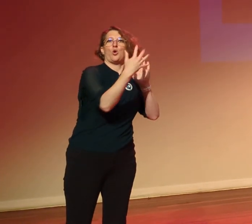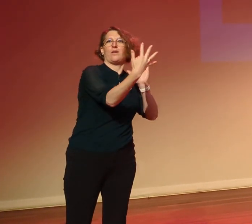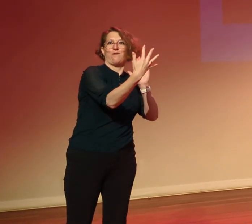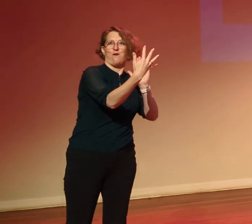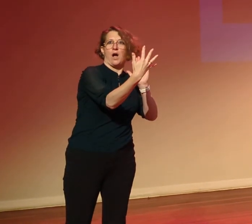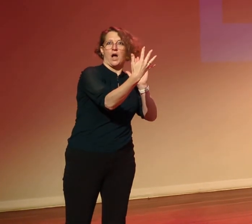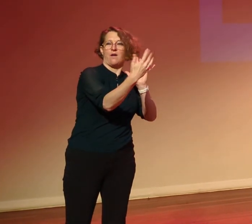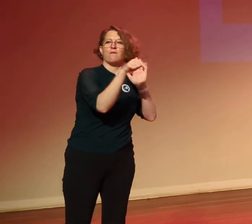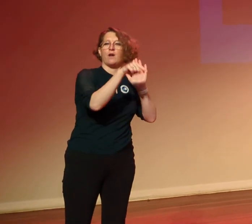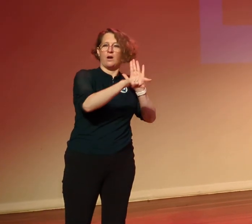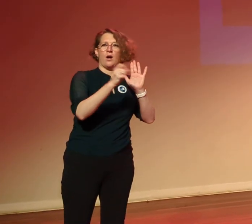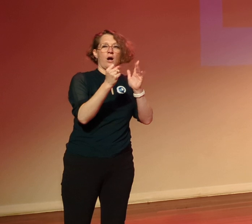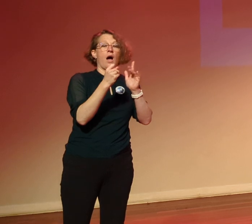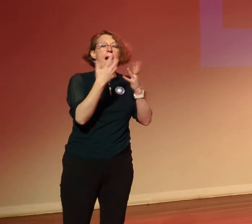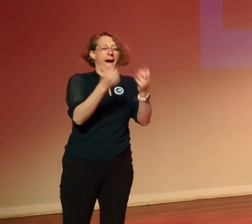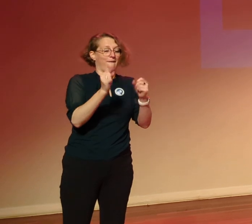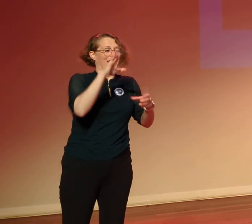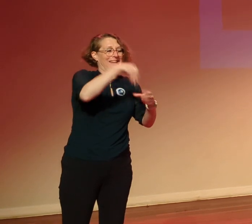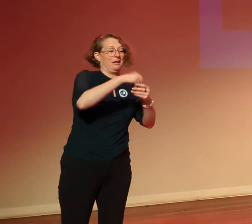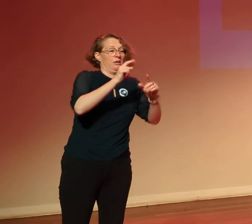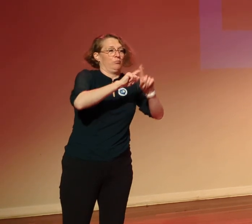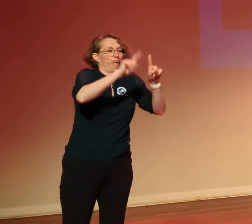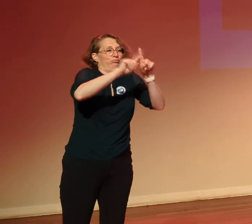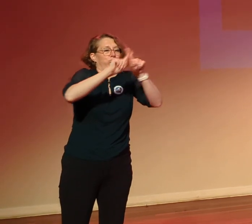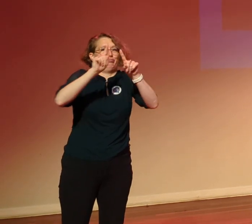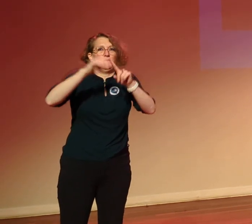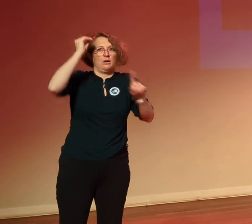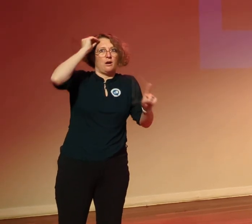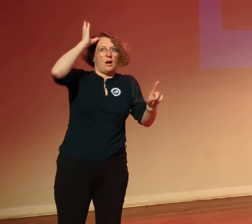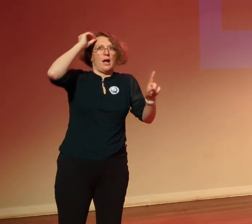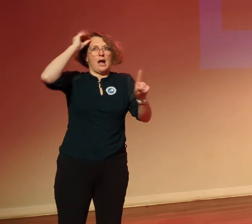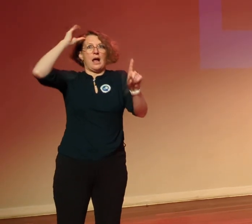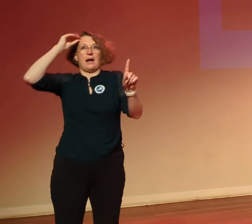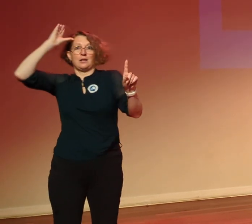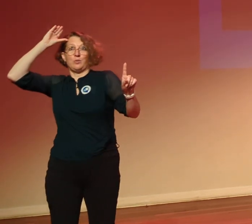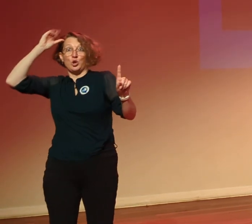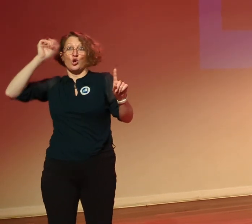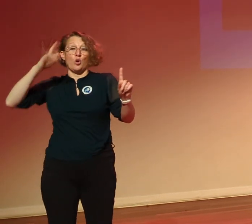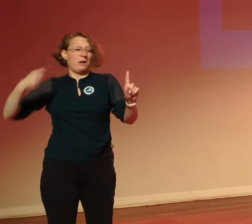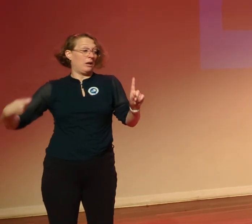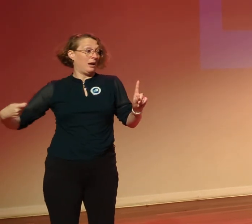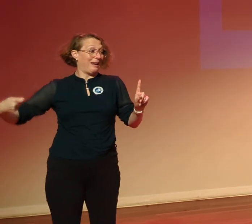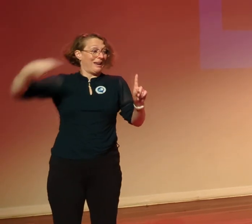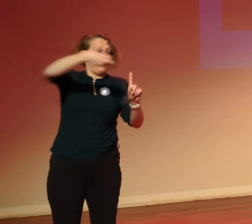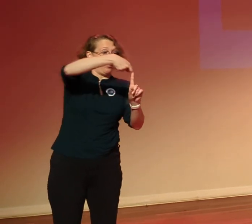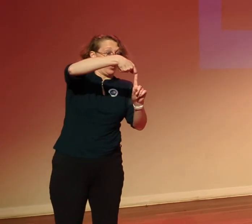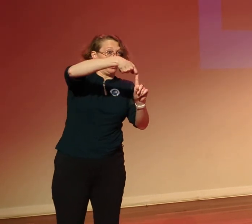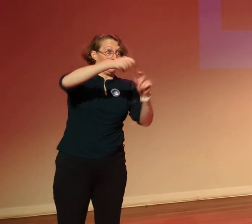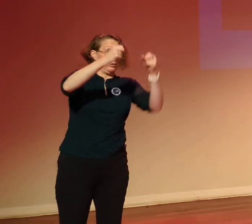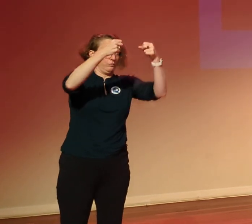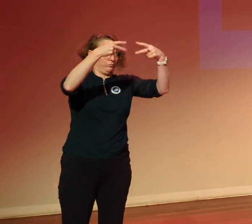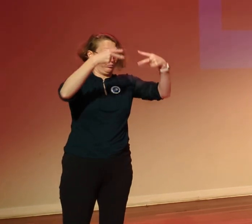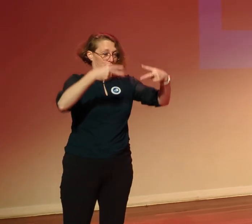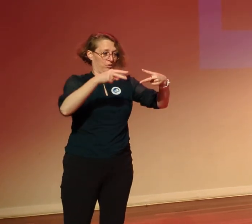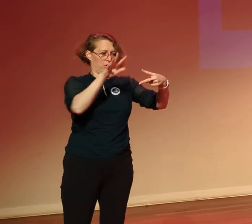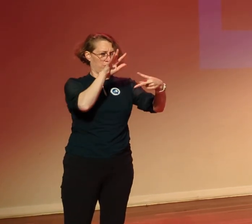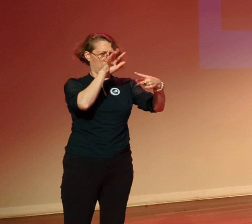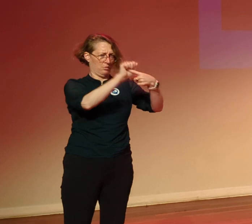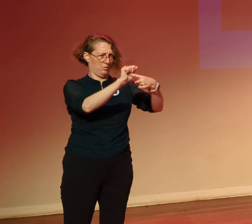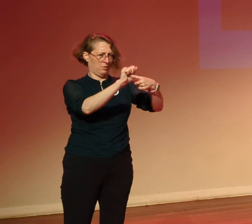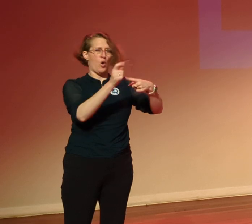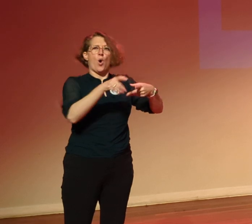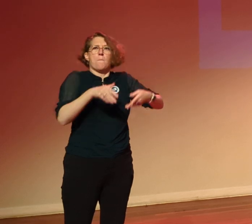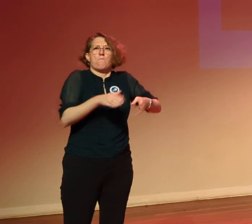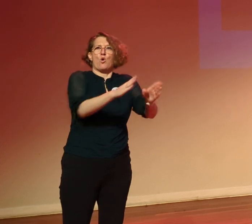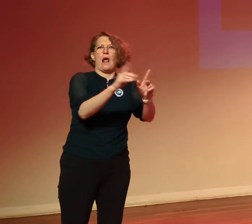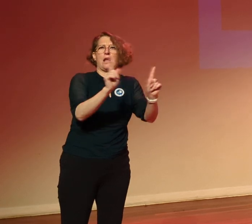a multiplicity of experts, which means that when an input is sent up, it detects what the modality is,